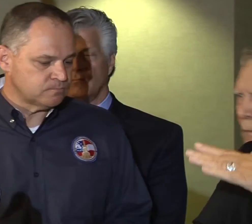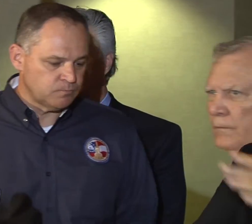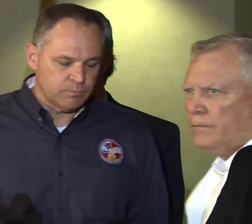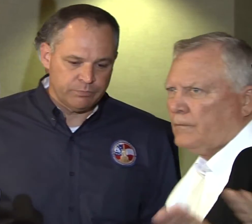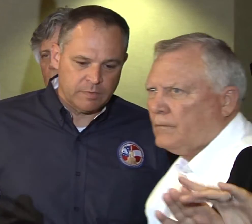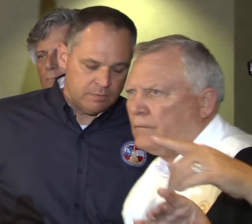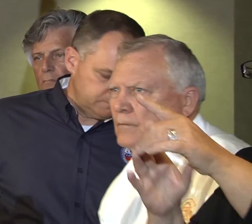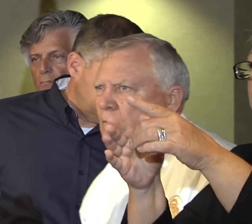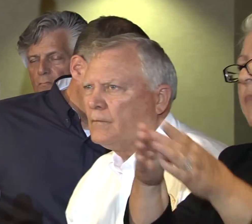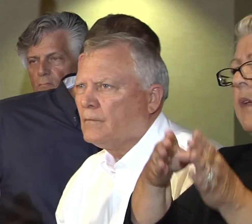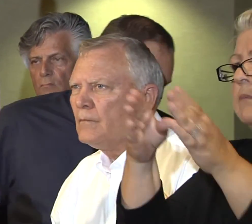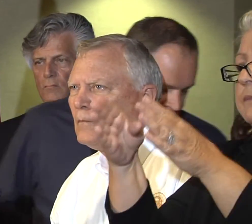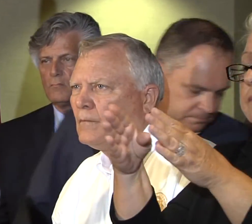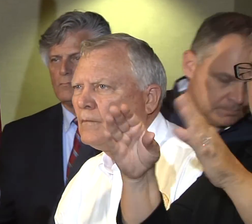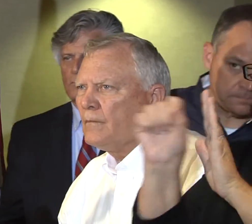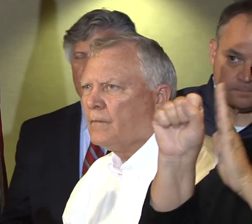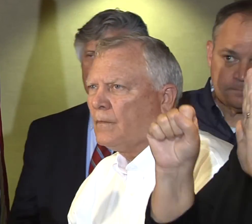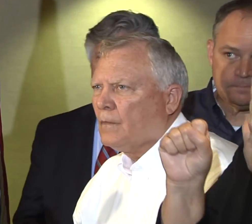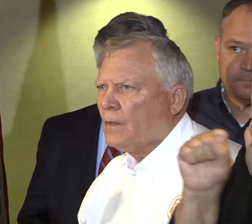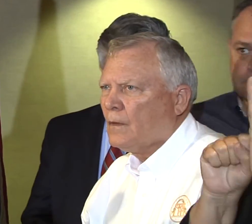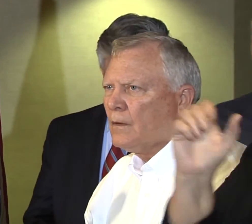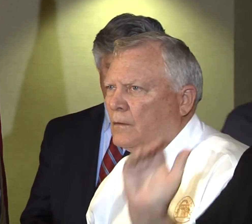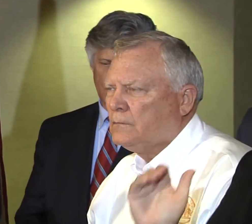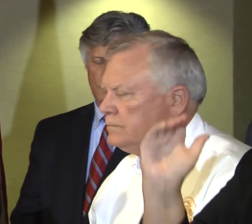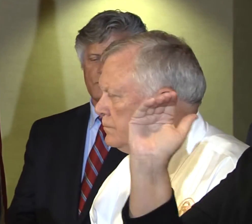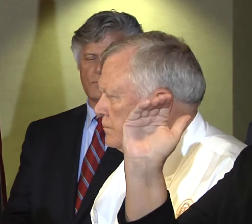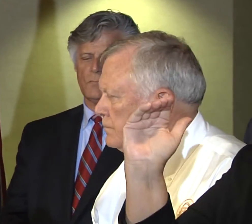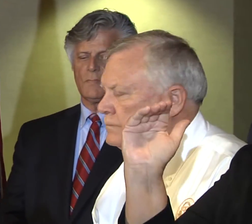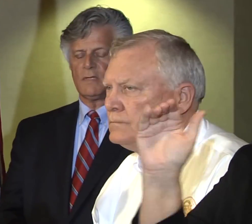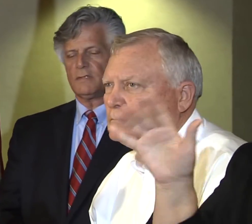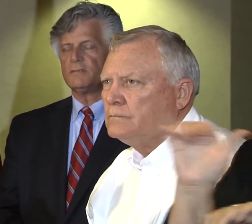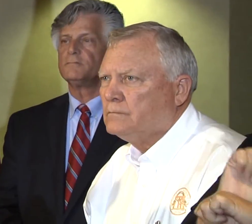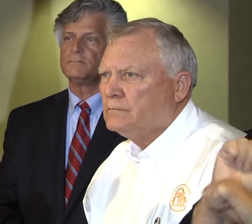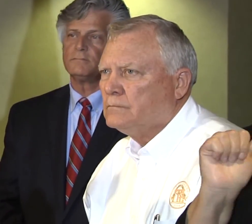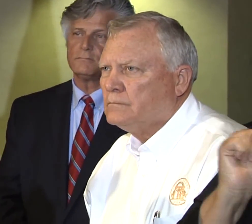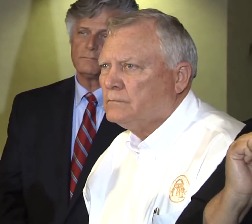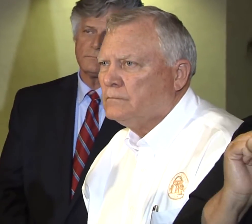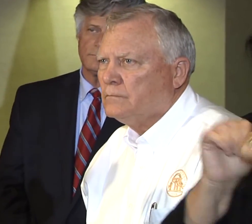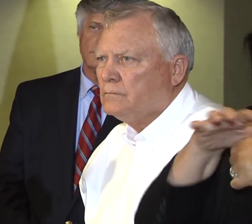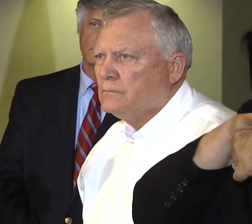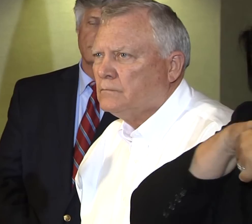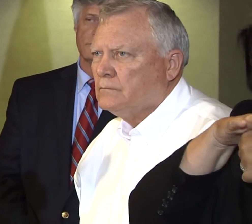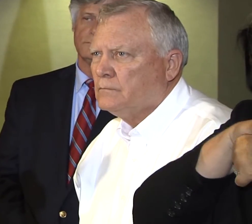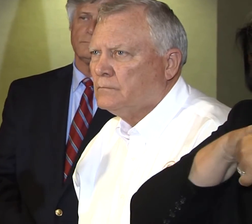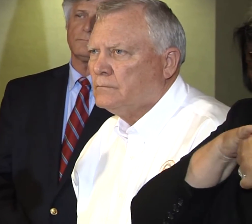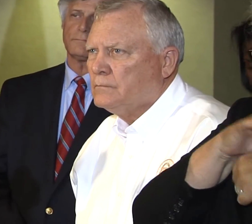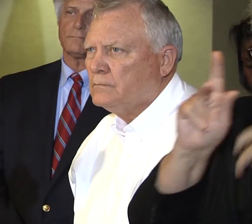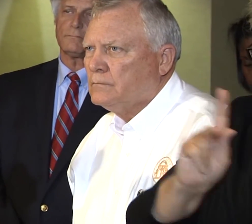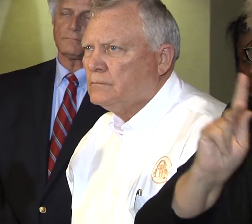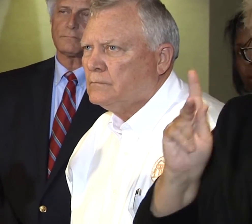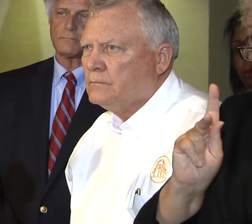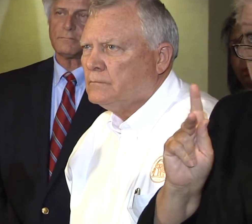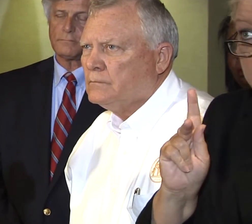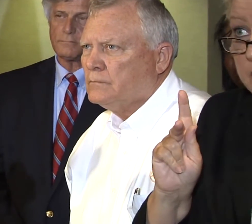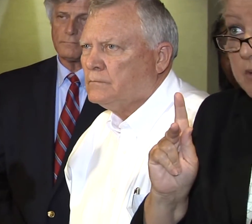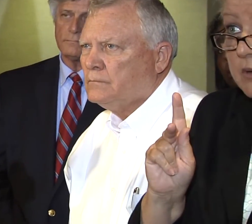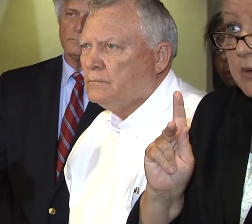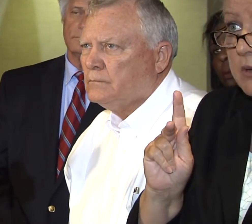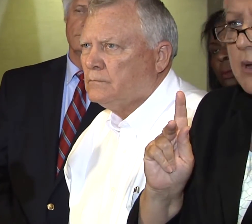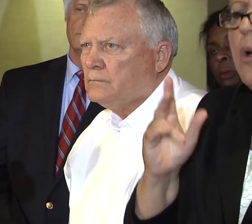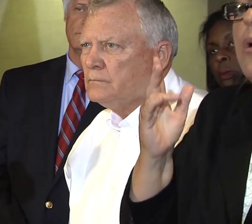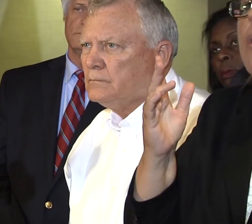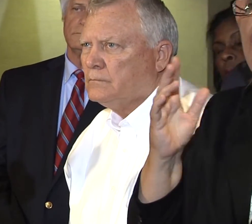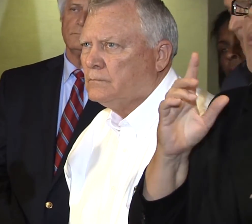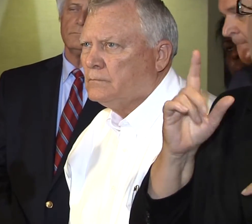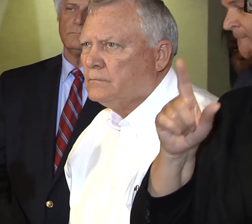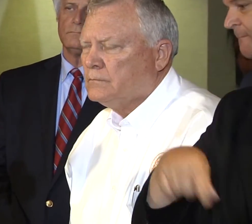the state level that you work with the local officials and all that, but what about working with FEMA?